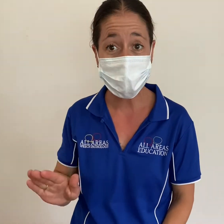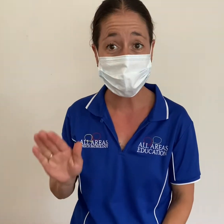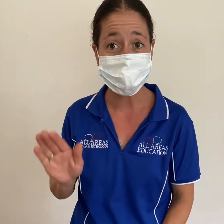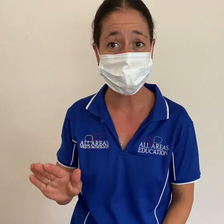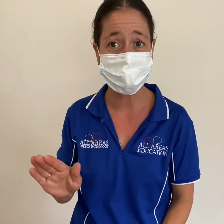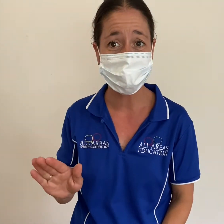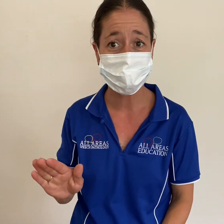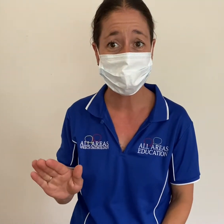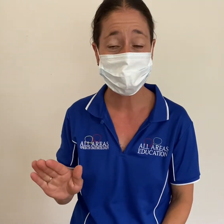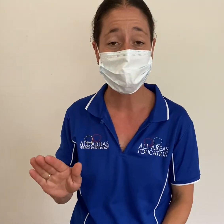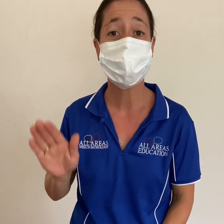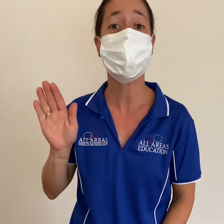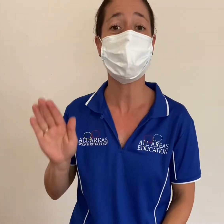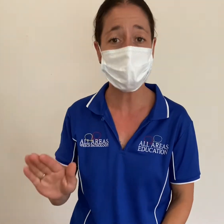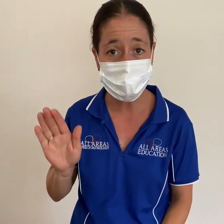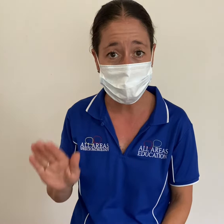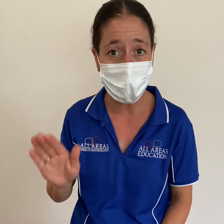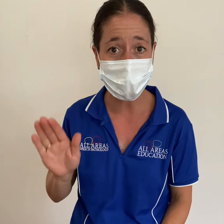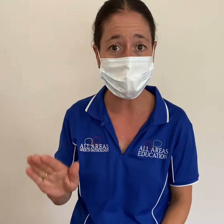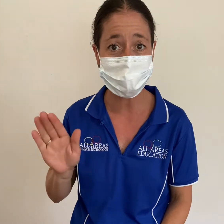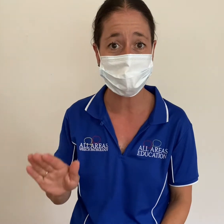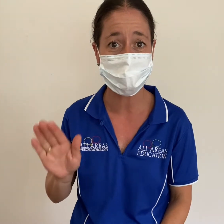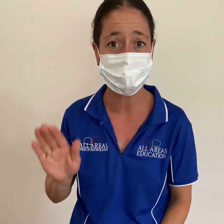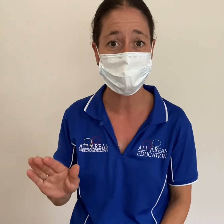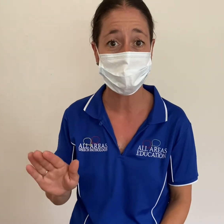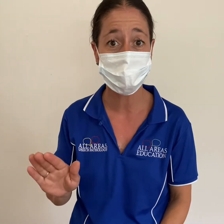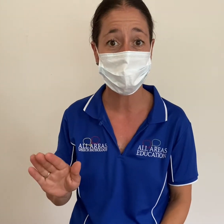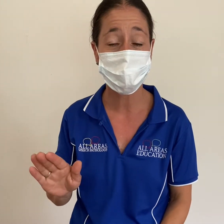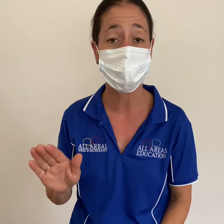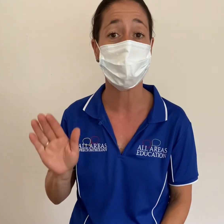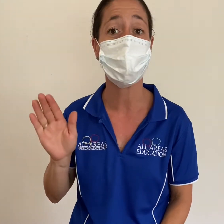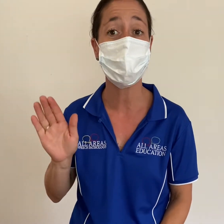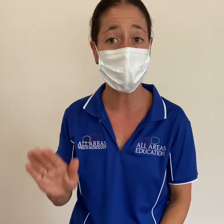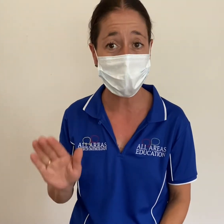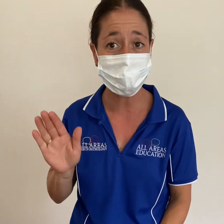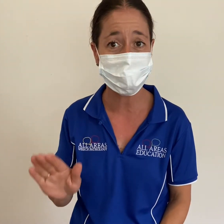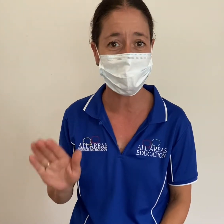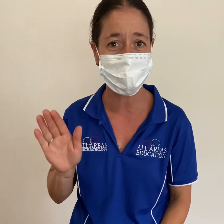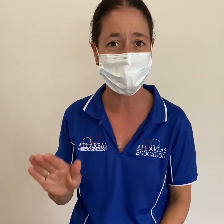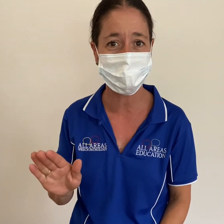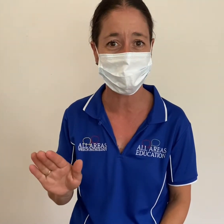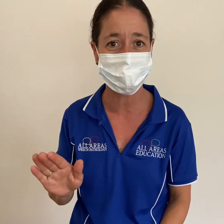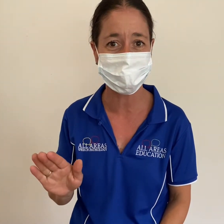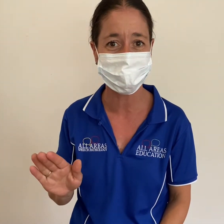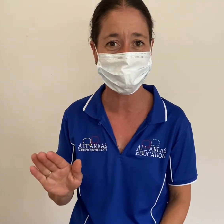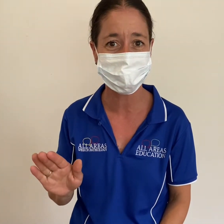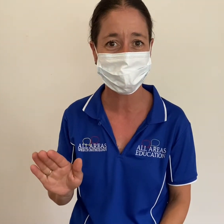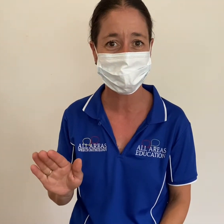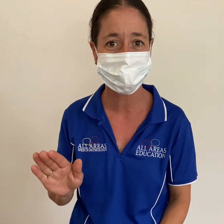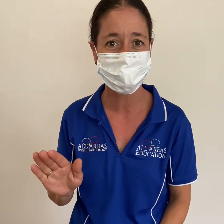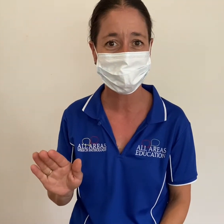Wait. Just wait, or waiting.